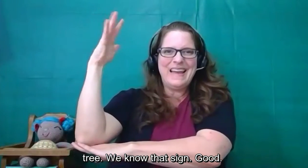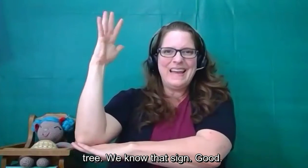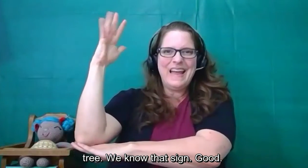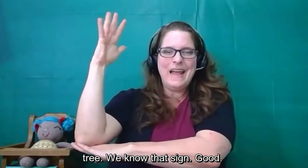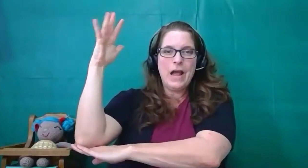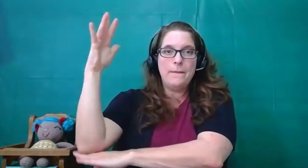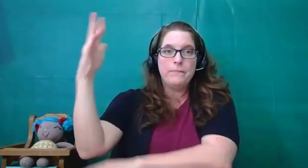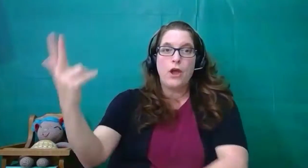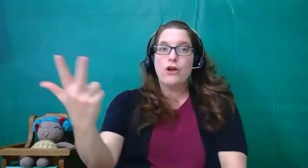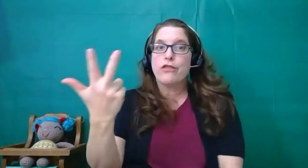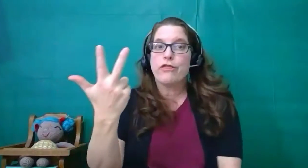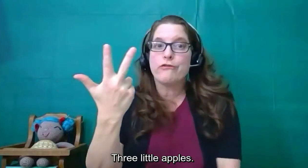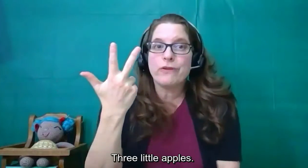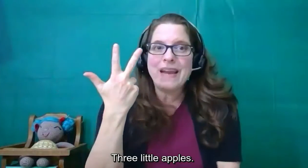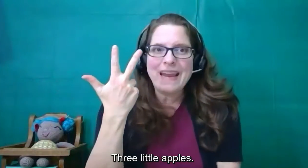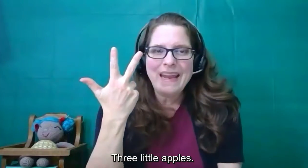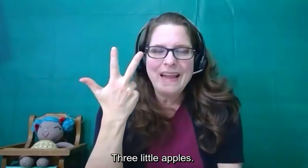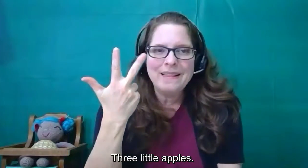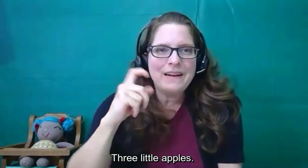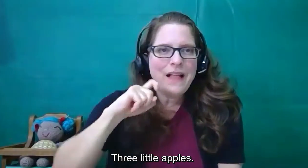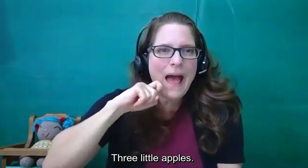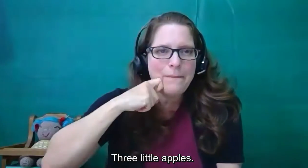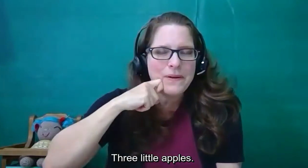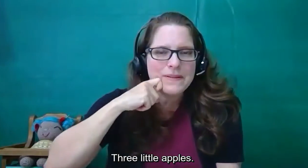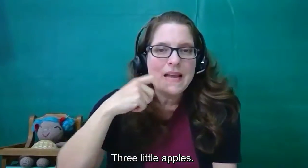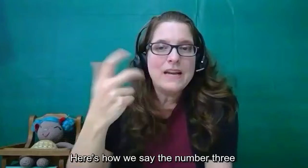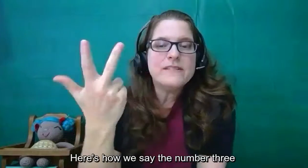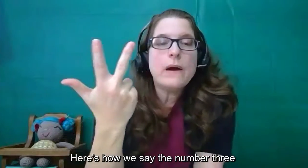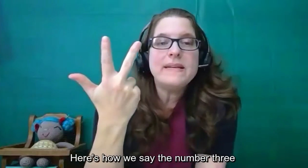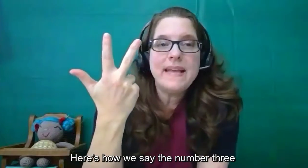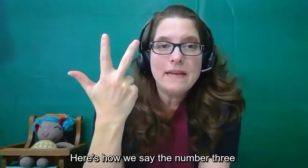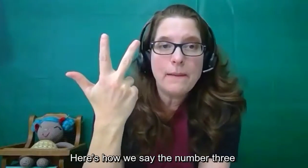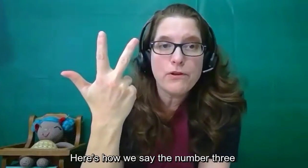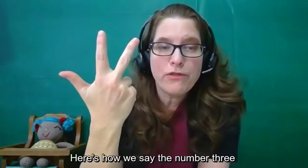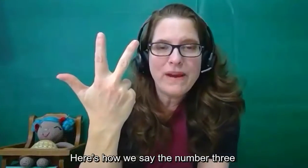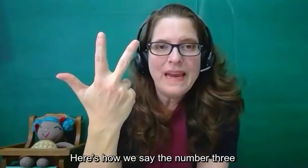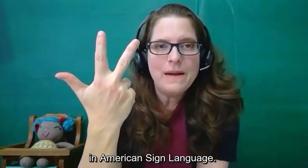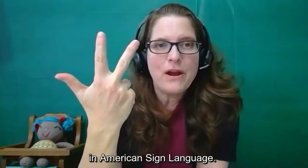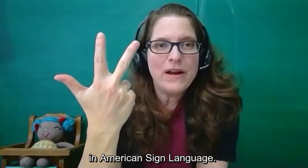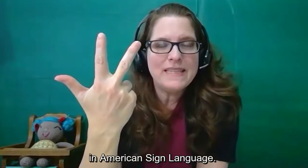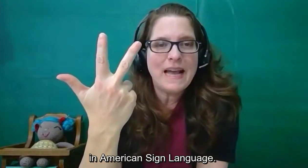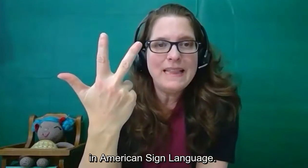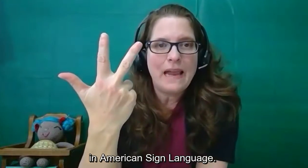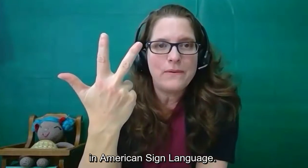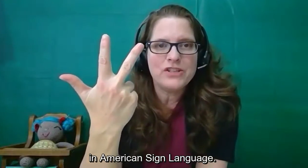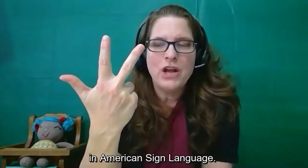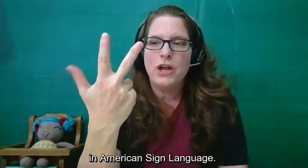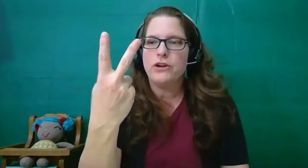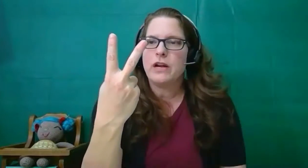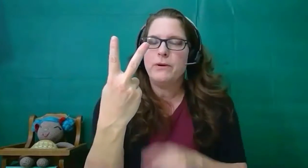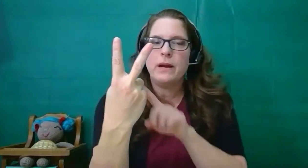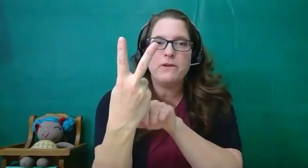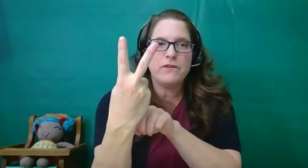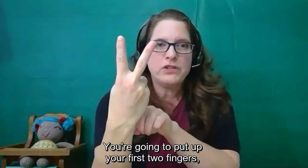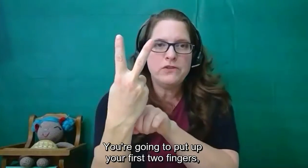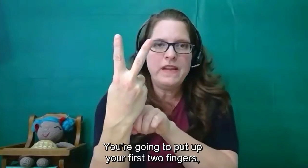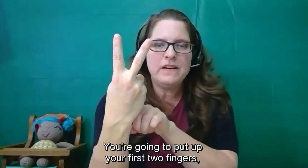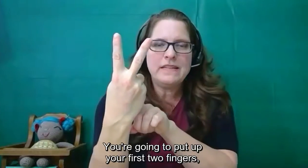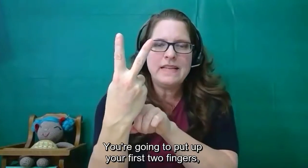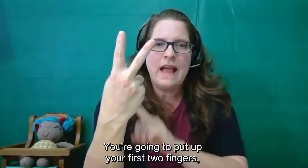Good. 3 little apples. Here's how we say the number 3 in American Sign Language. You're going to put up your first 2 fingers and